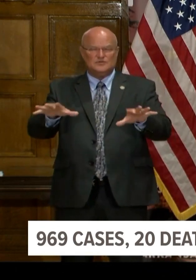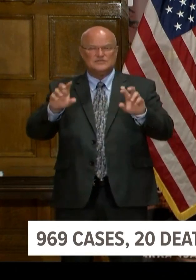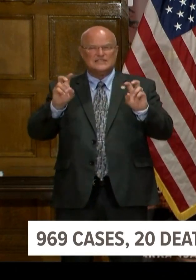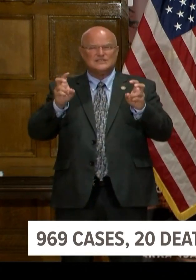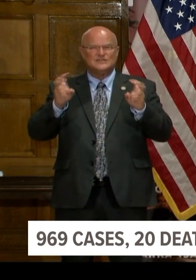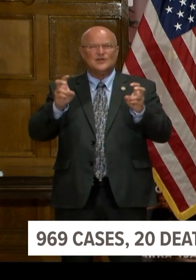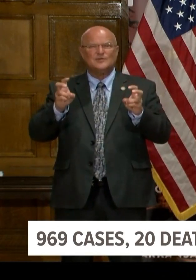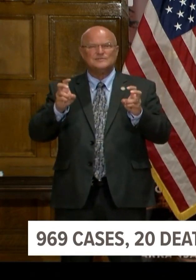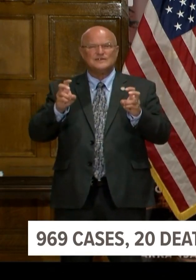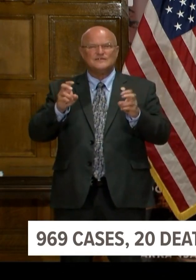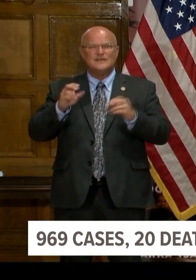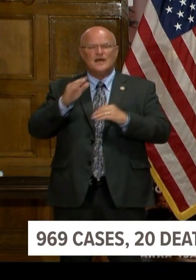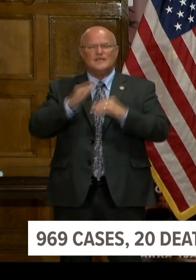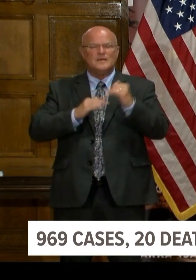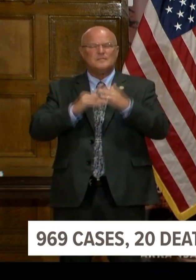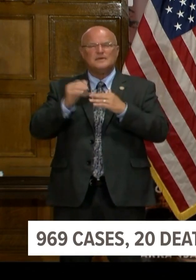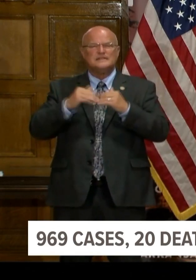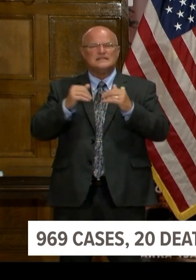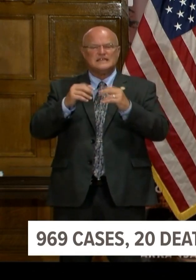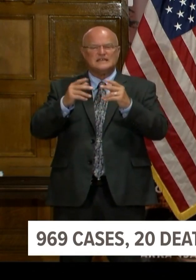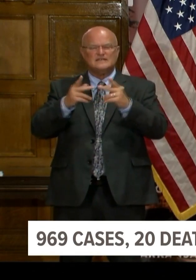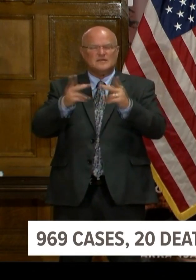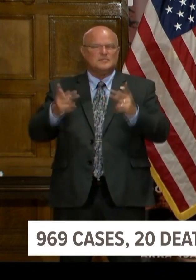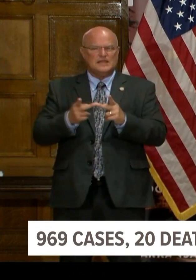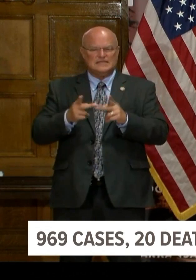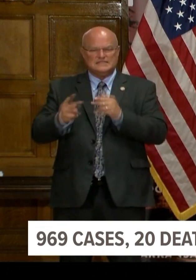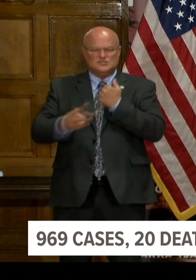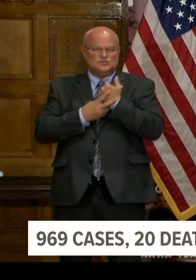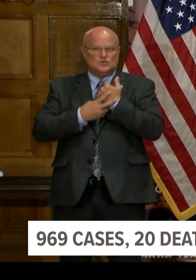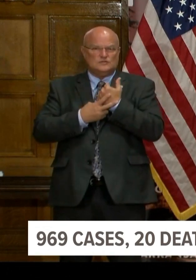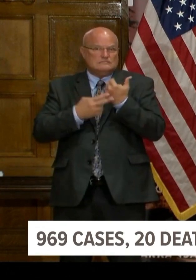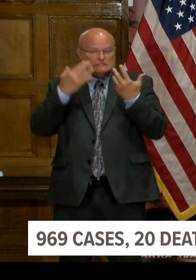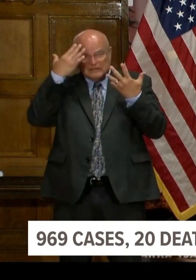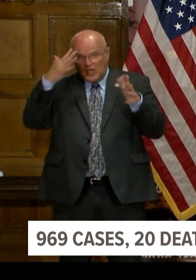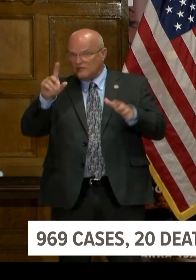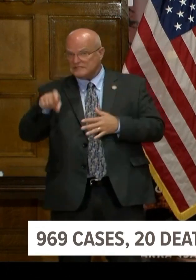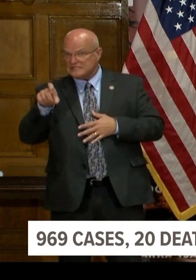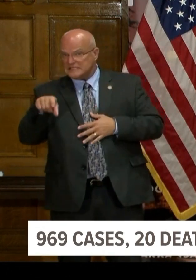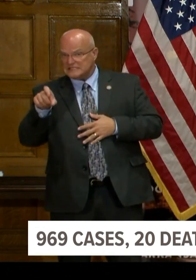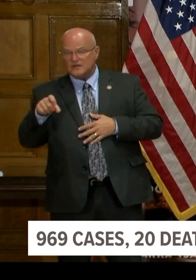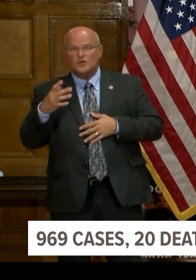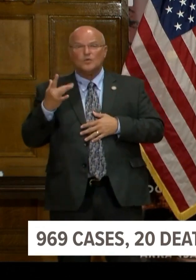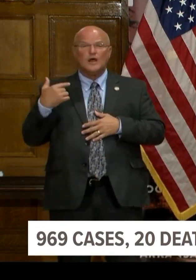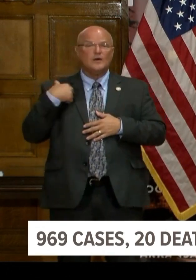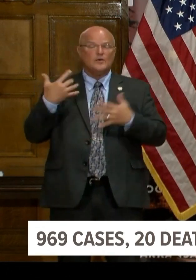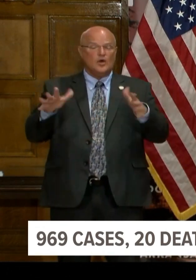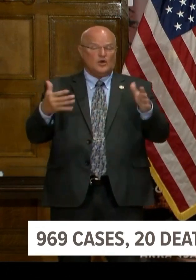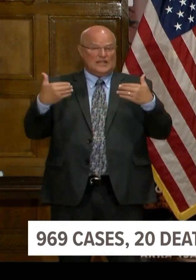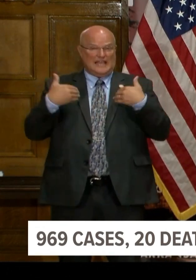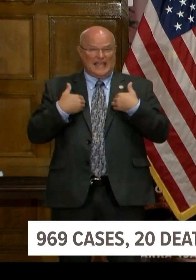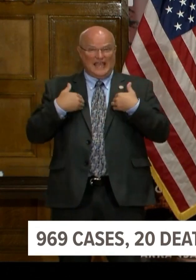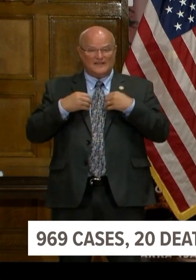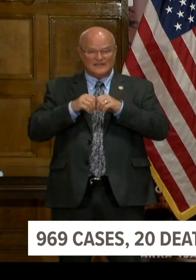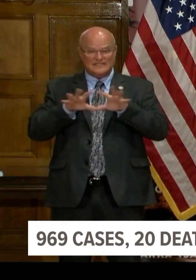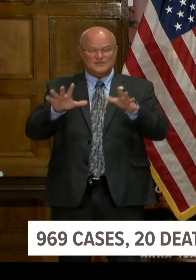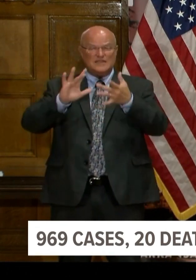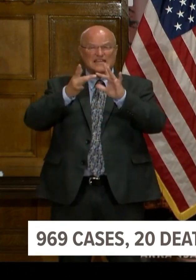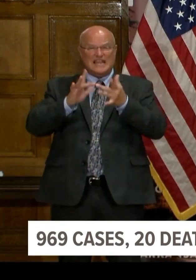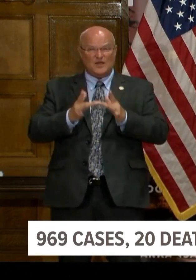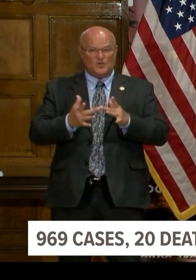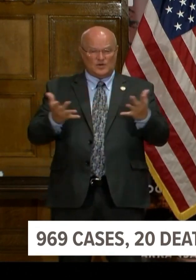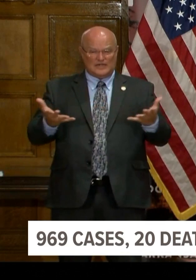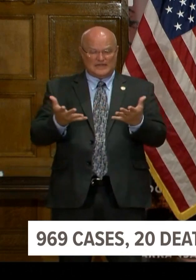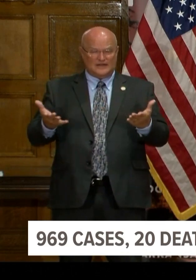of the building of facilities. I don't even know if that's necessary. Because we already have a distribution network. I